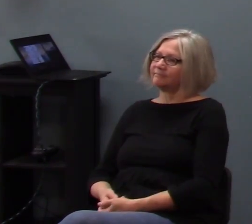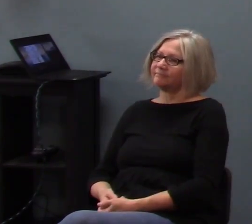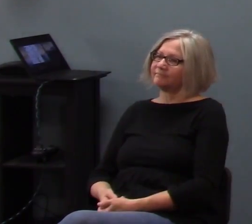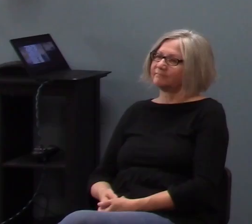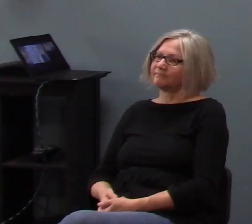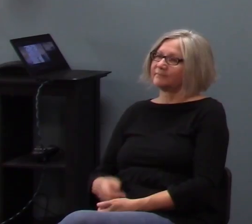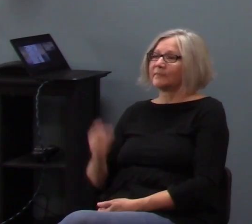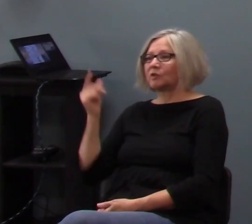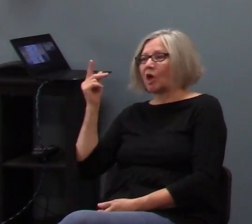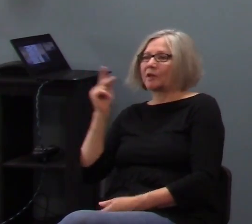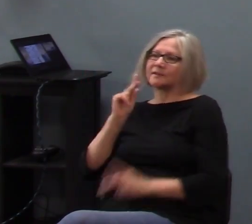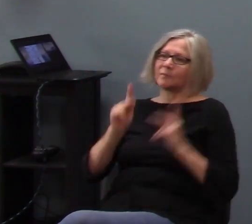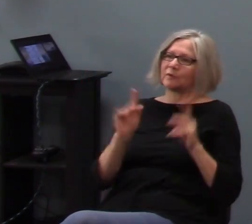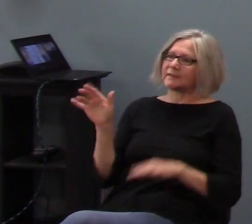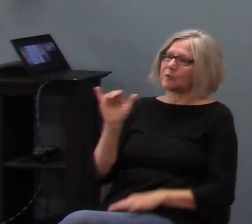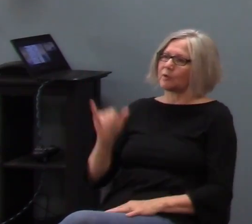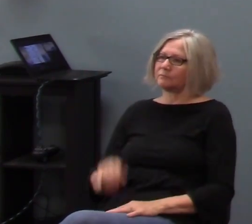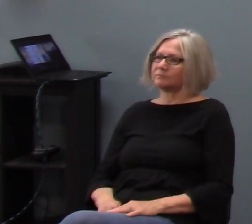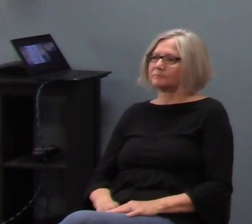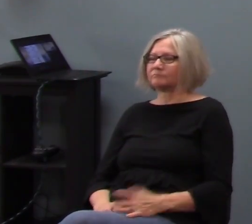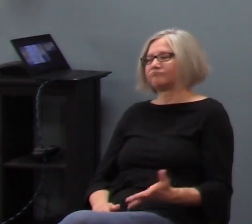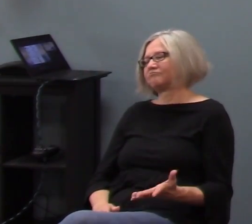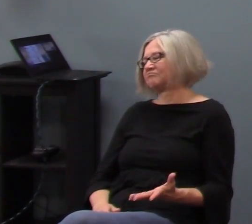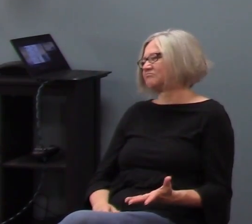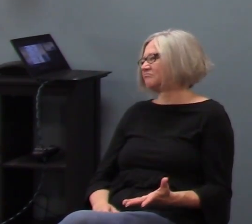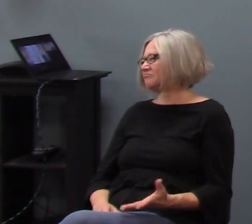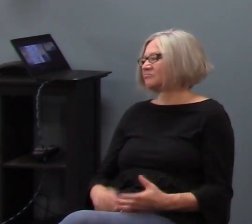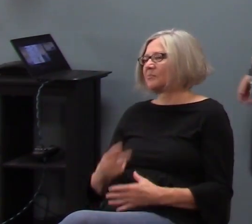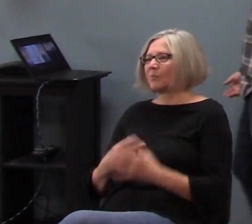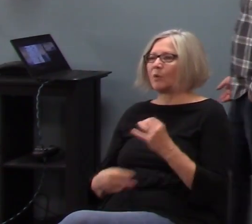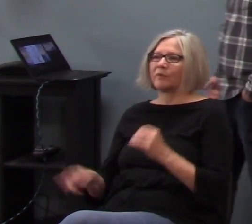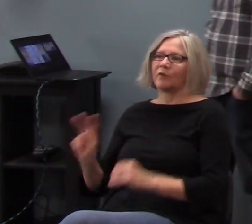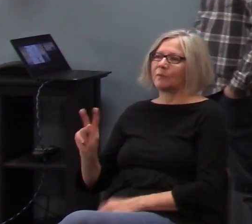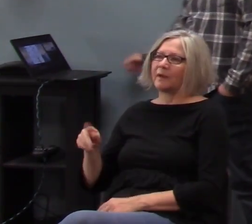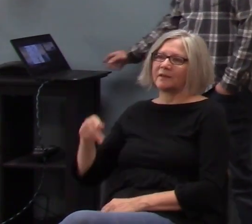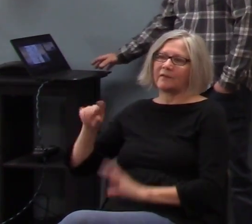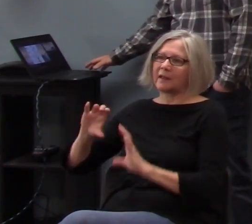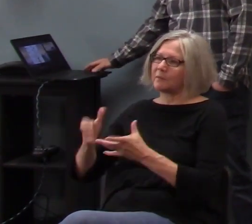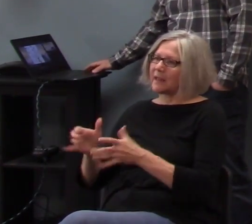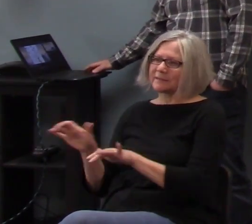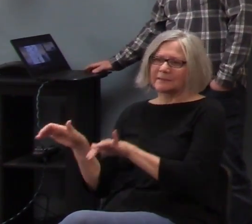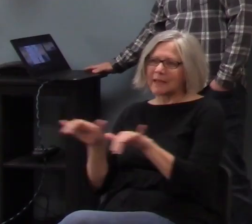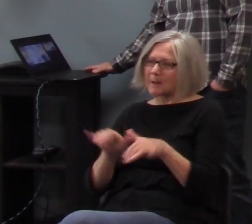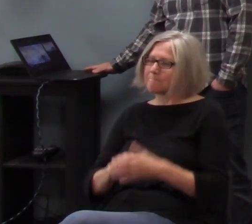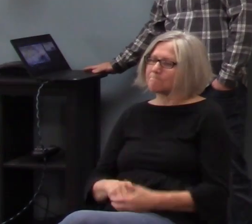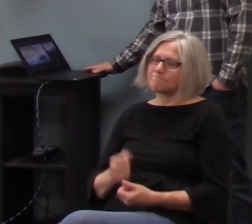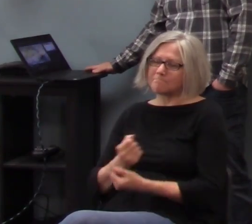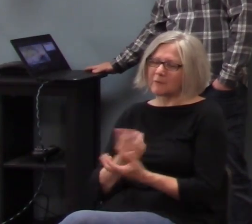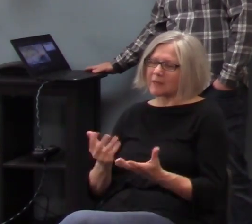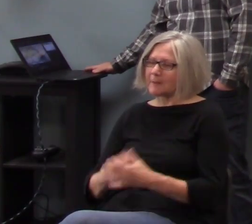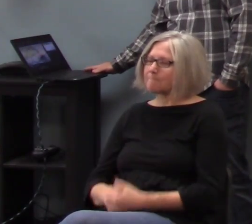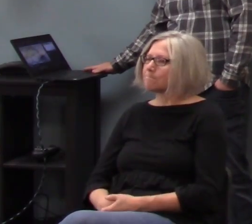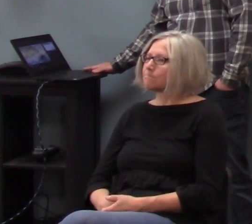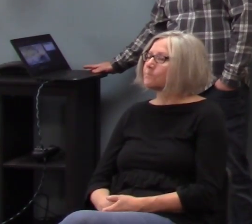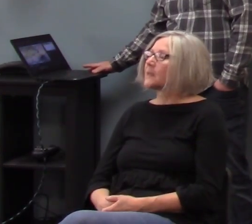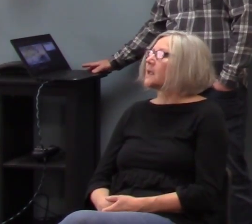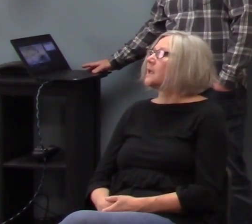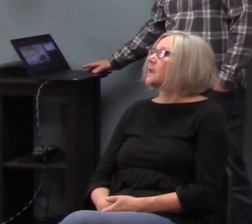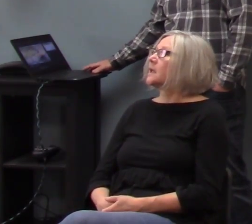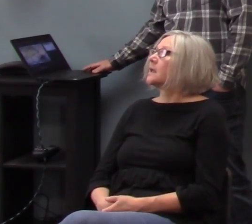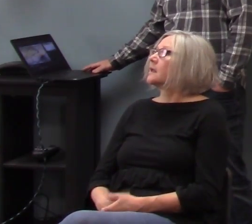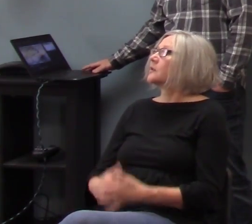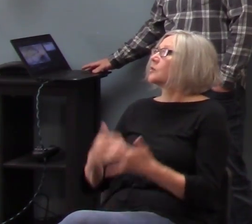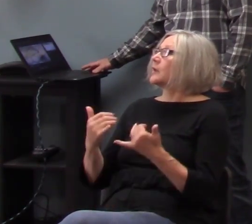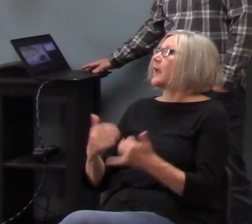and humans are very similar. Both vertebrates, same phylum, chordata, all that stuff. Okay, we're going to take a look at something called the